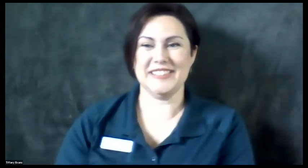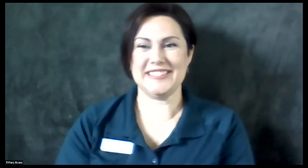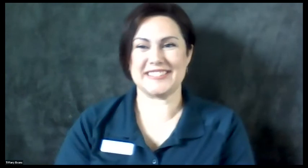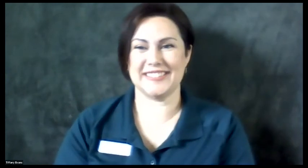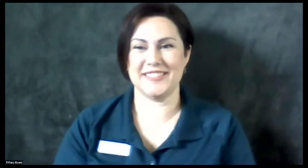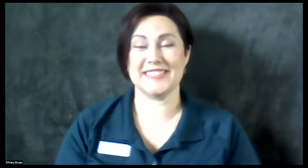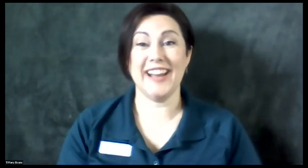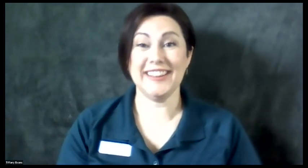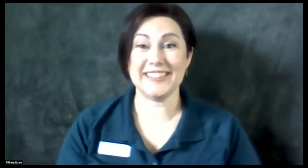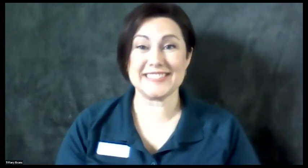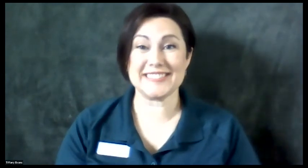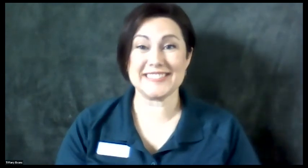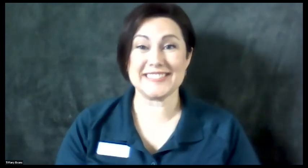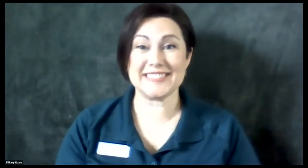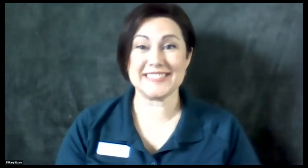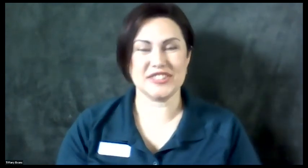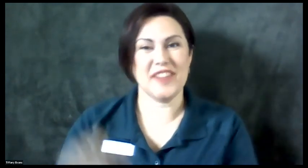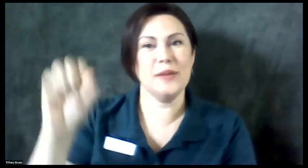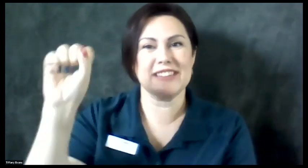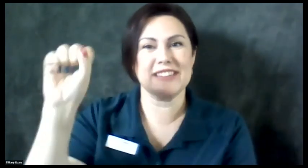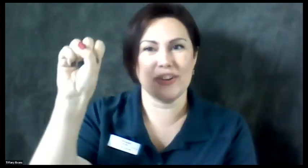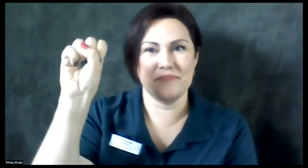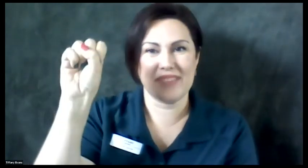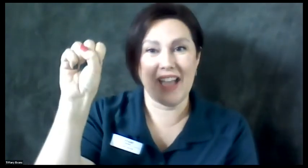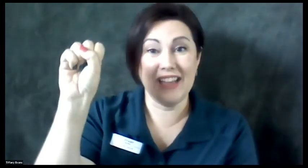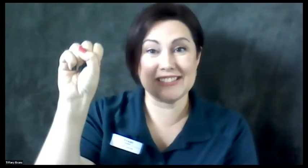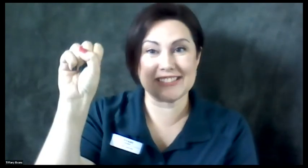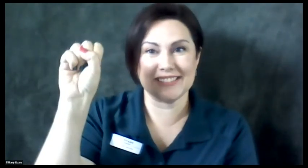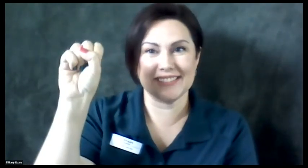Excellent. You guys got it. It's snail. Let's try that one together.